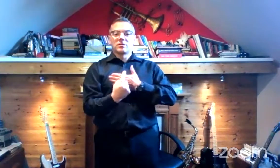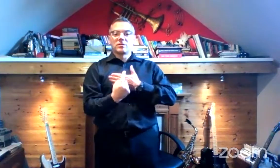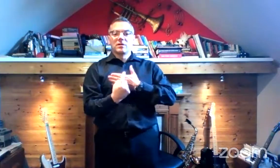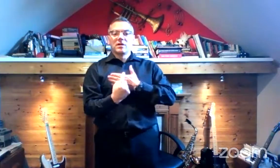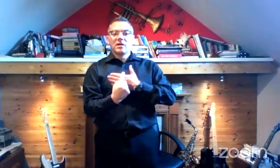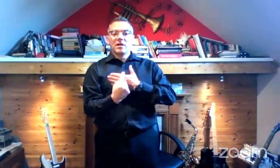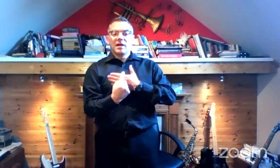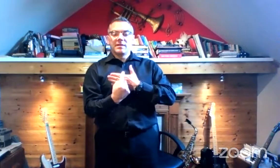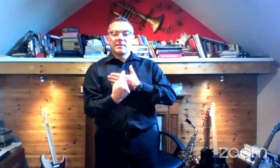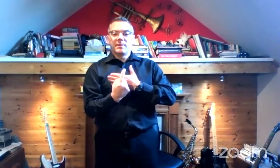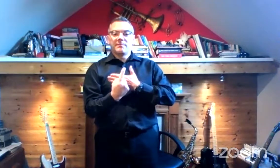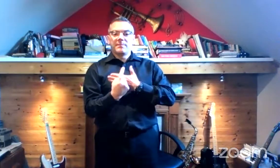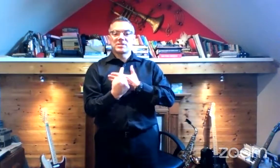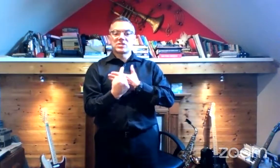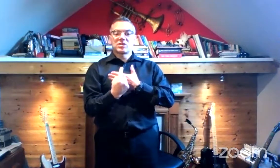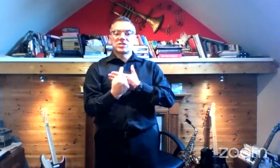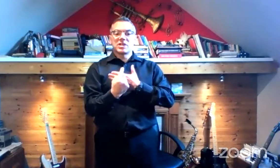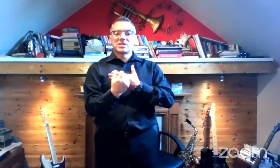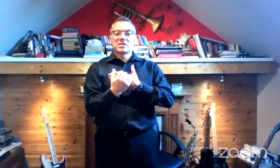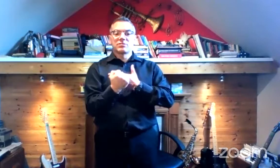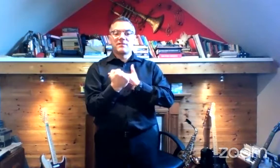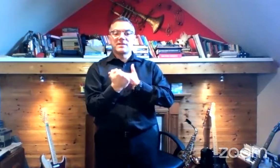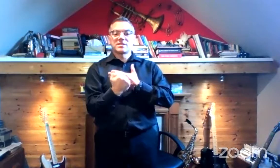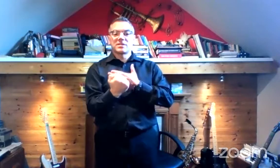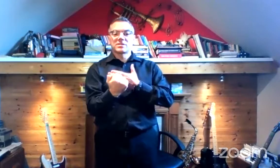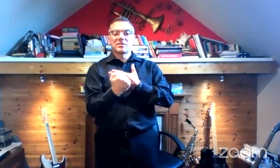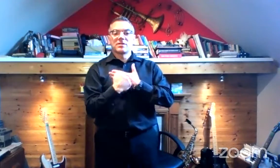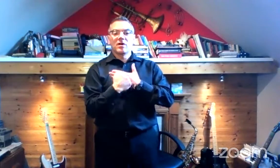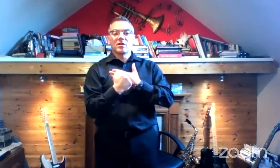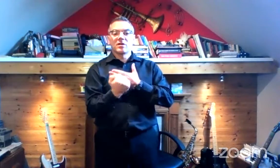door, and the person is going to change into a fist, and it's going to knock